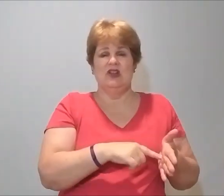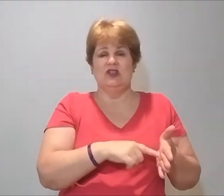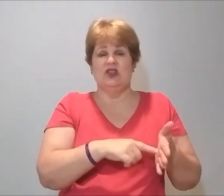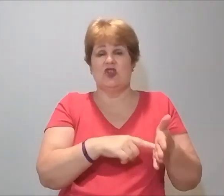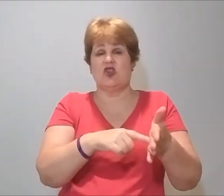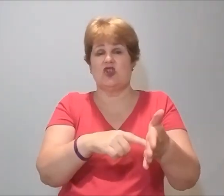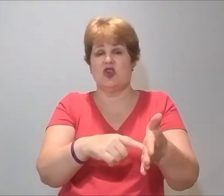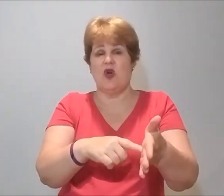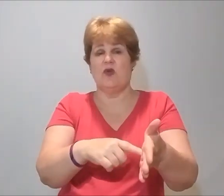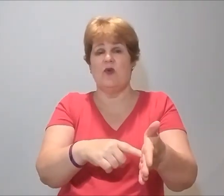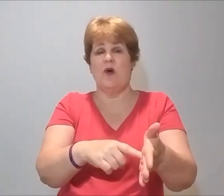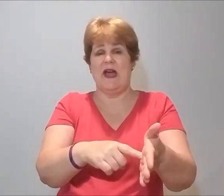to show the way.